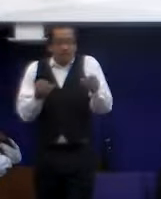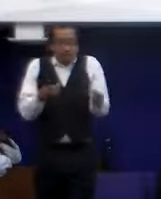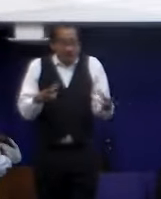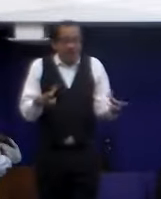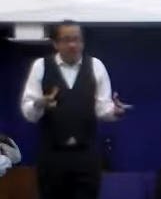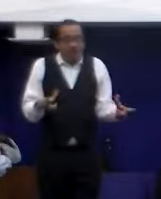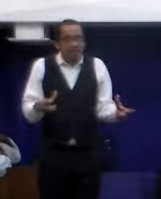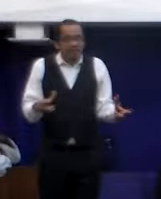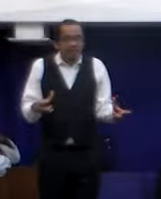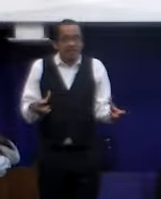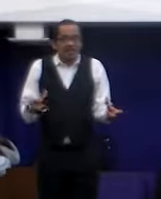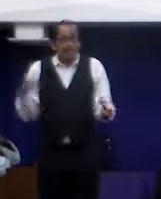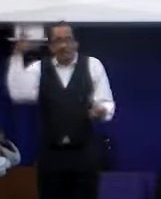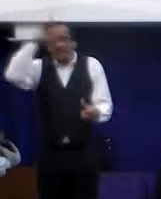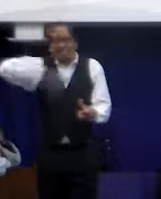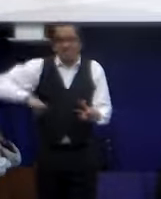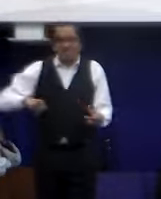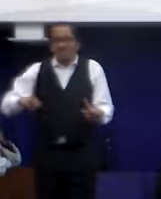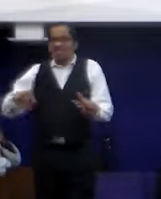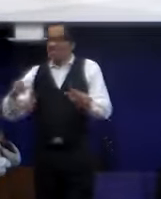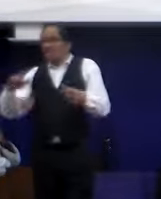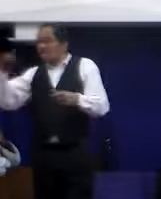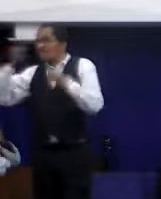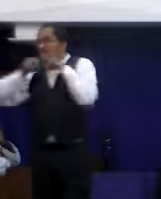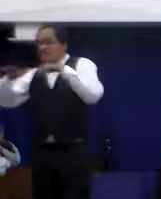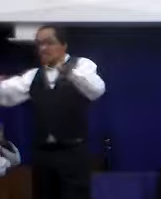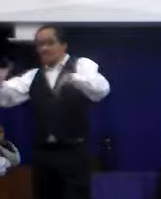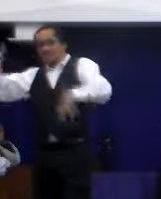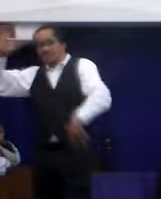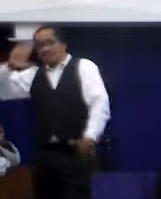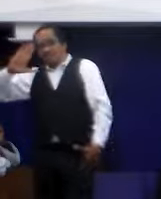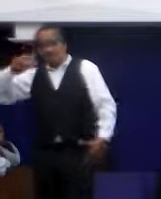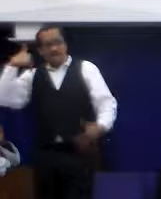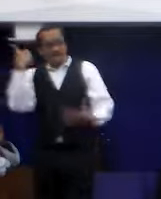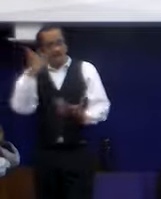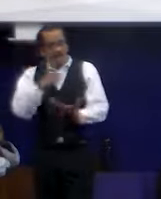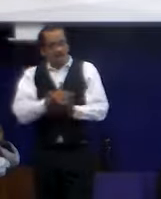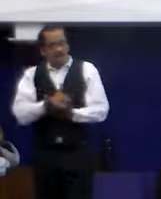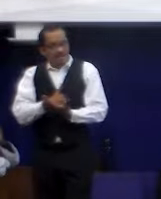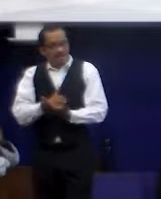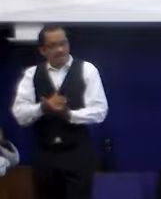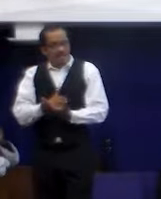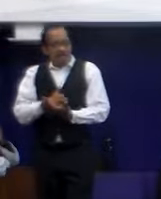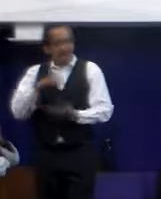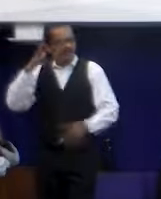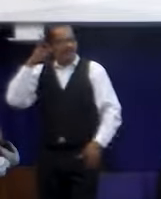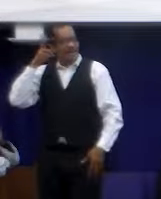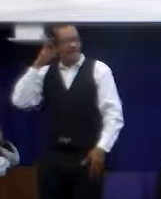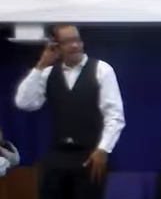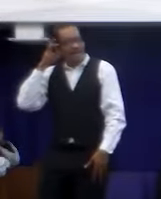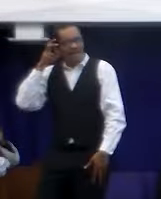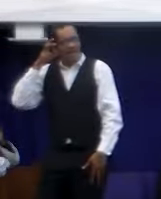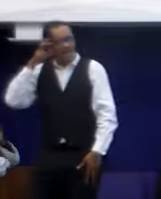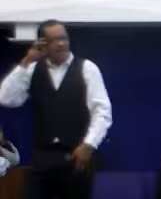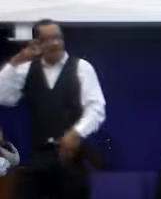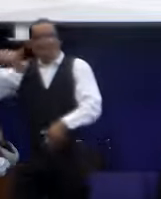Sometimes we seek God's blessing. Amen. Sometimes we heed to the word of God, man, to the man of